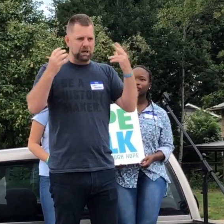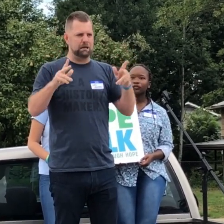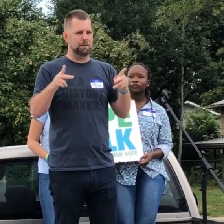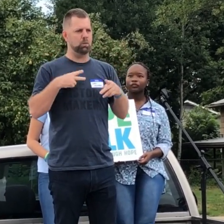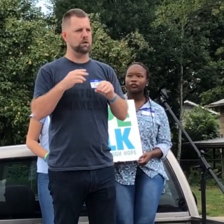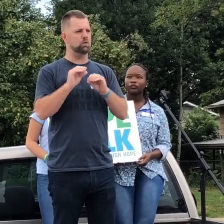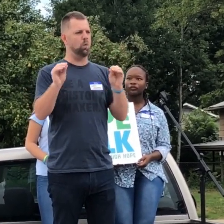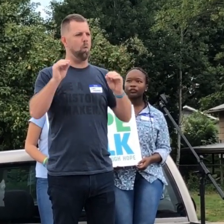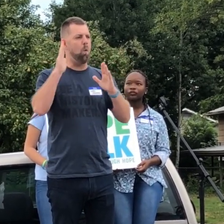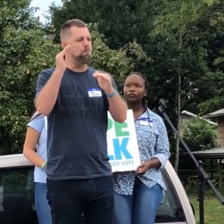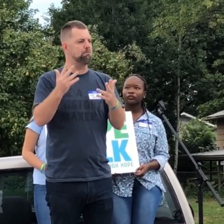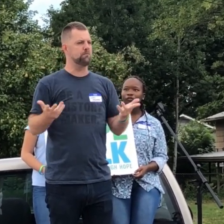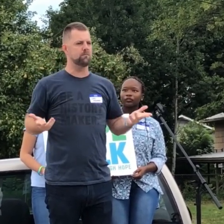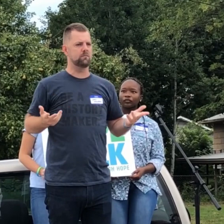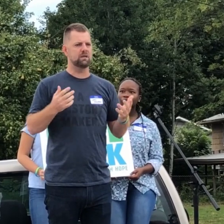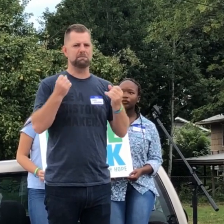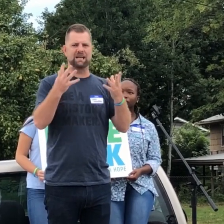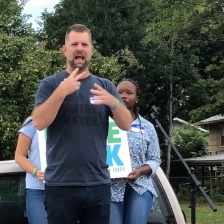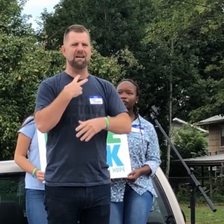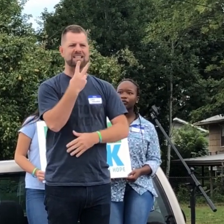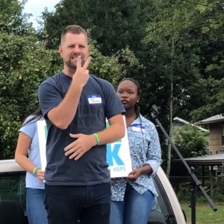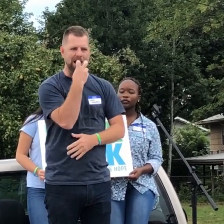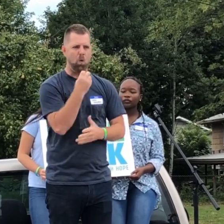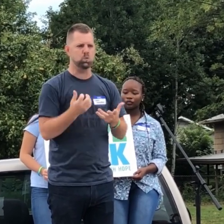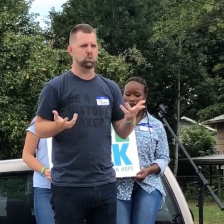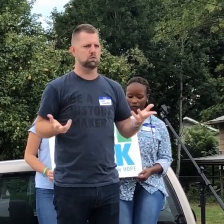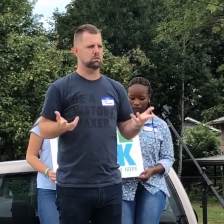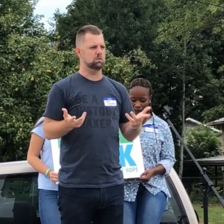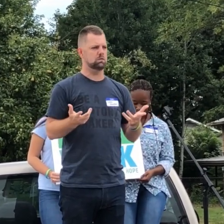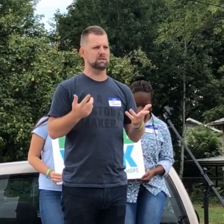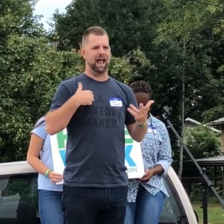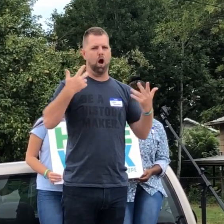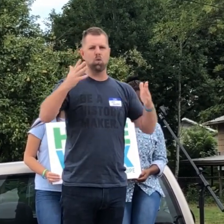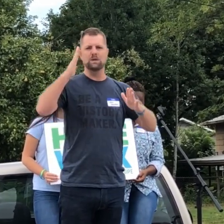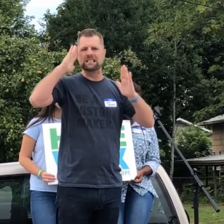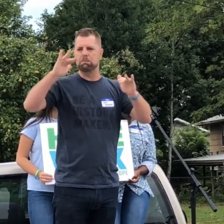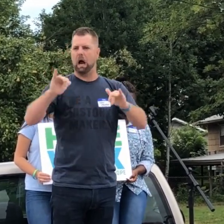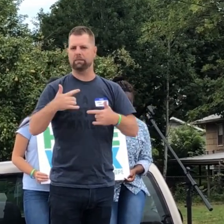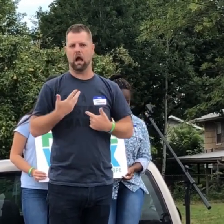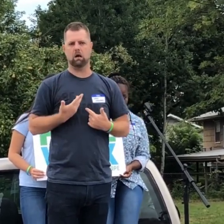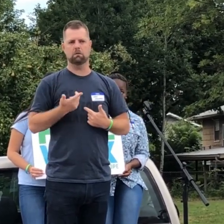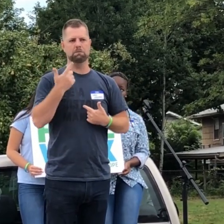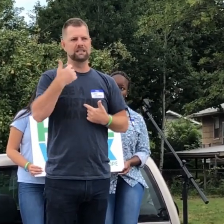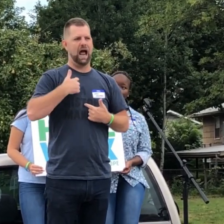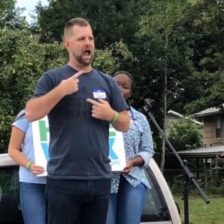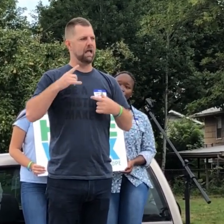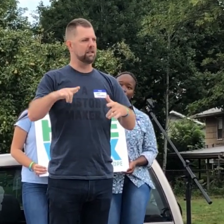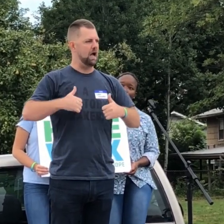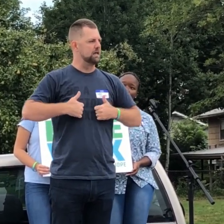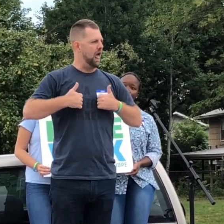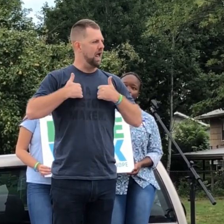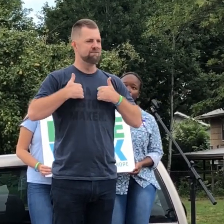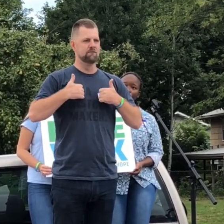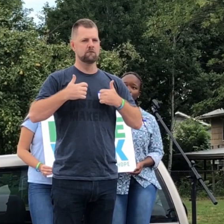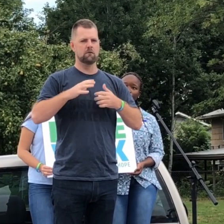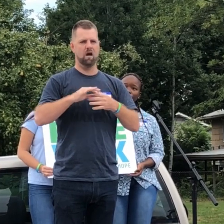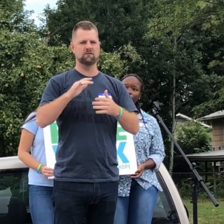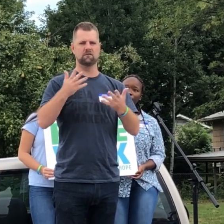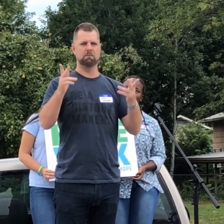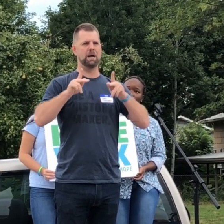I've seen so many people with no hope. They have doubts. And I expect that, because that's what